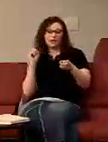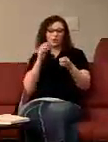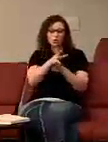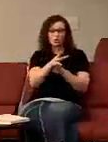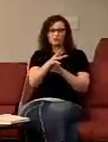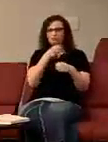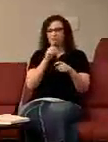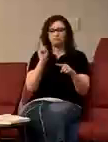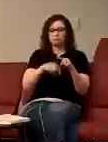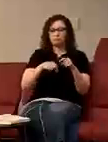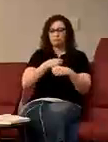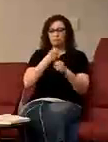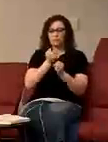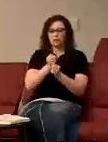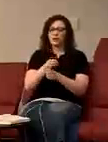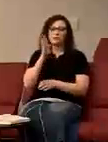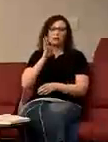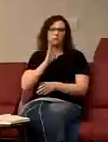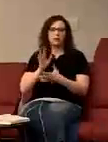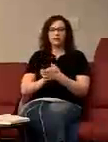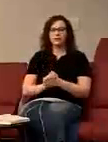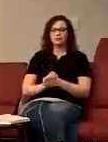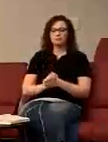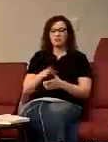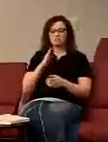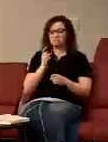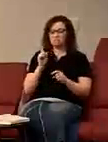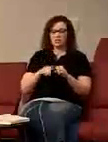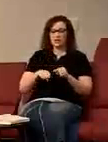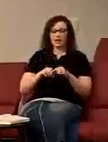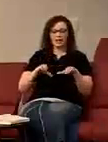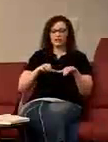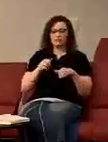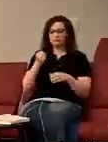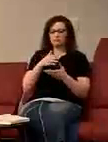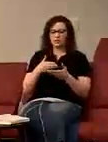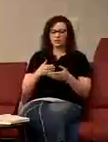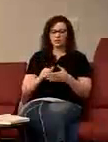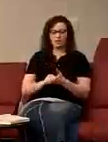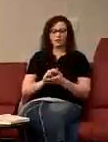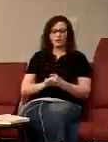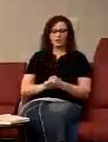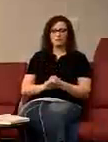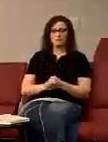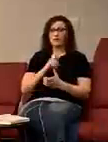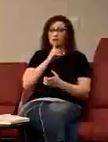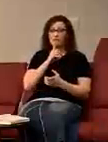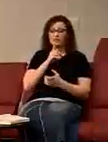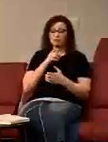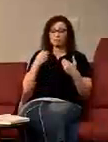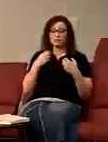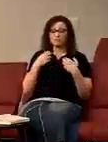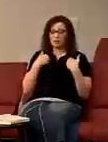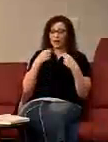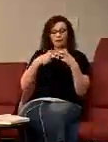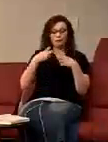walk around and get something to eat, or, I mean, it can't do any of that. In fact, they have trouble making machines that walk on two legs. And we didn't even think about it. We